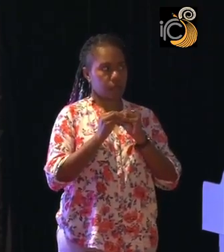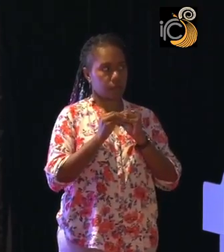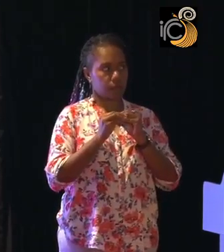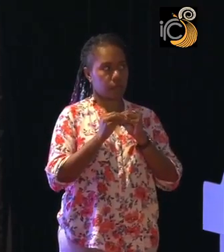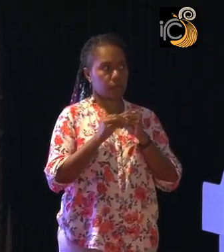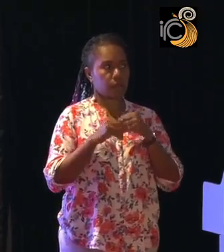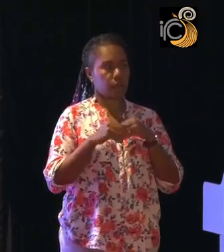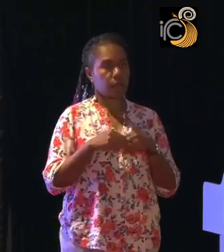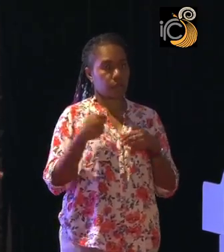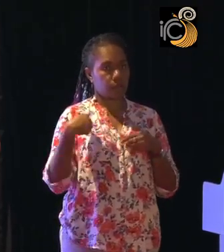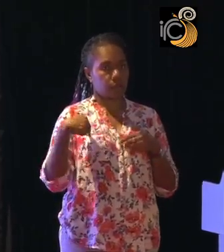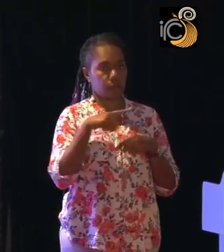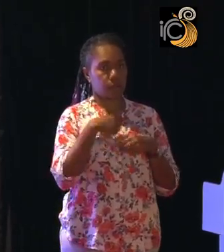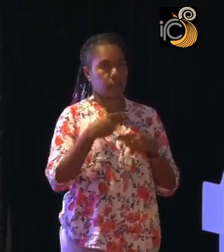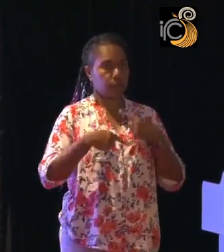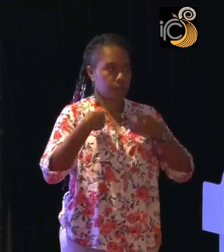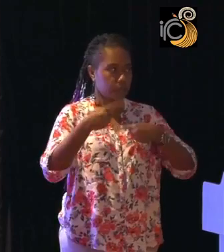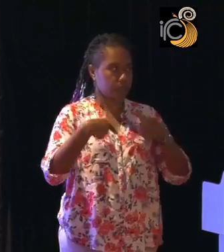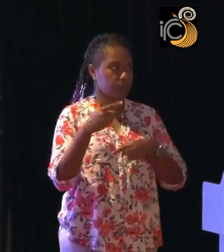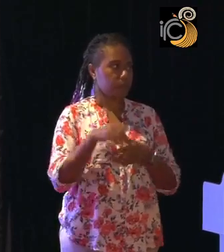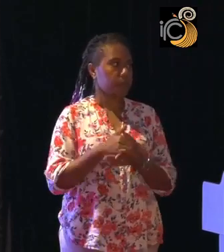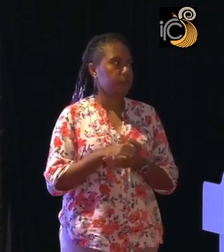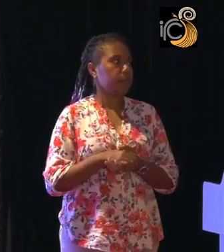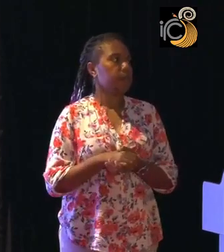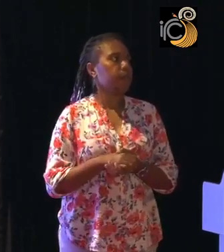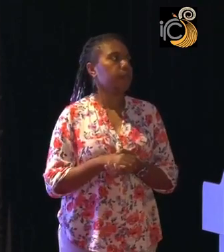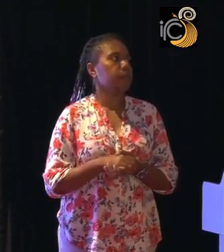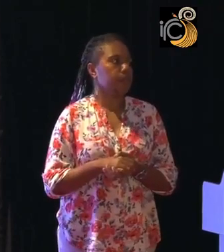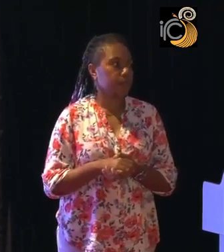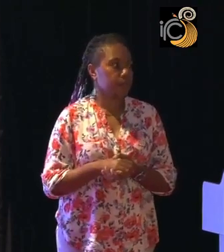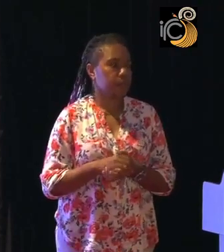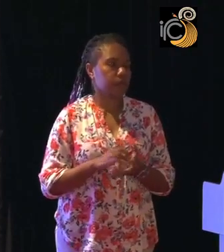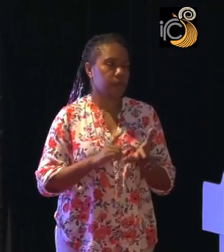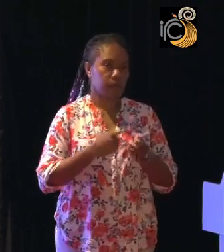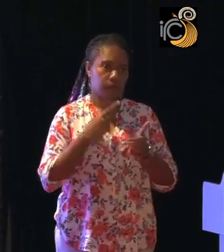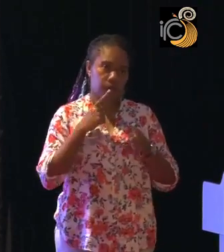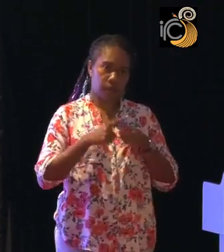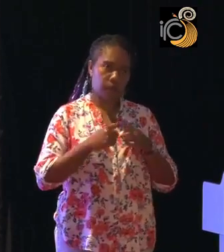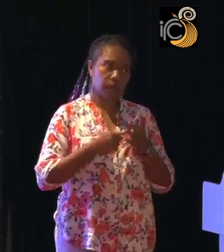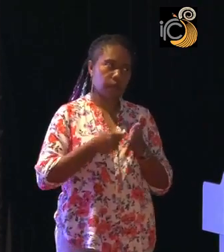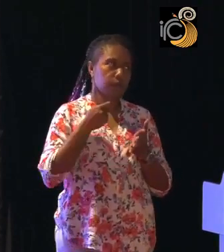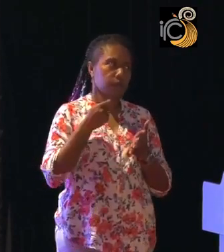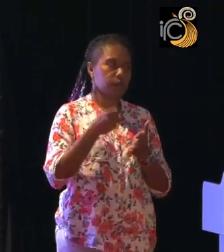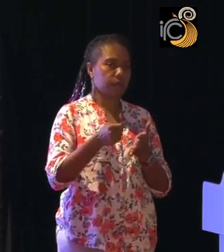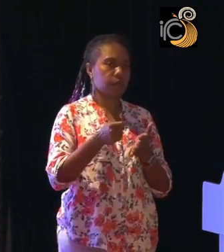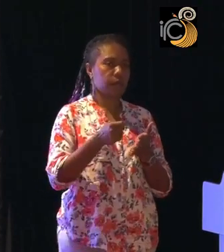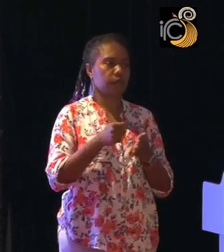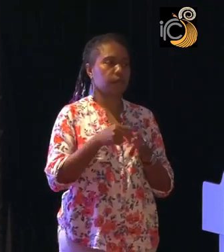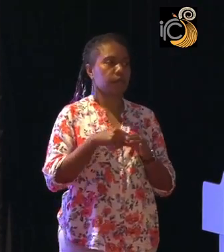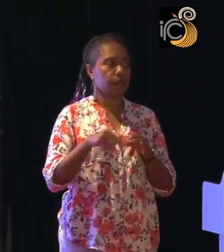receipt. That's when we will start capturing those payments into our tax system.